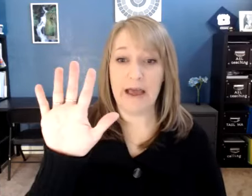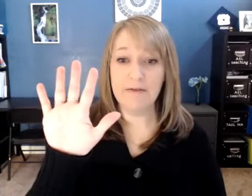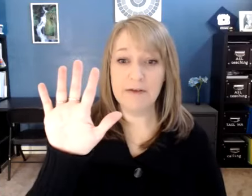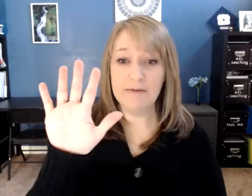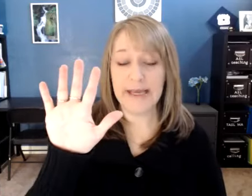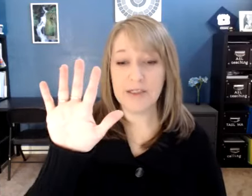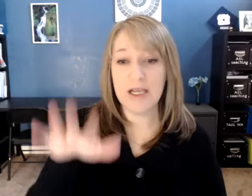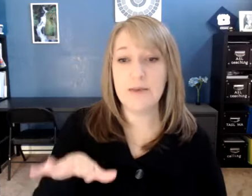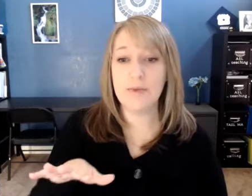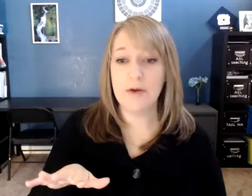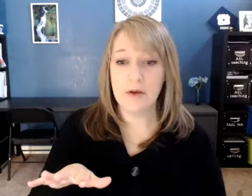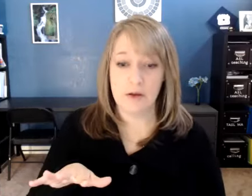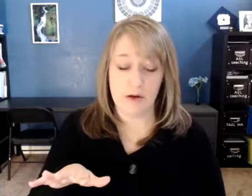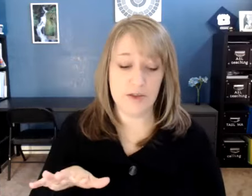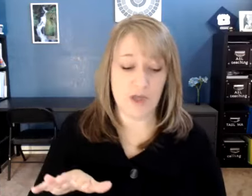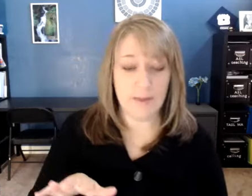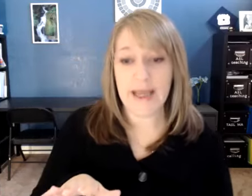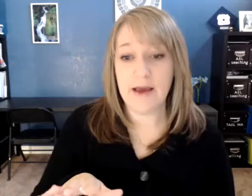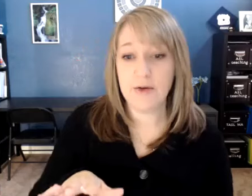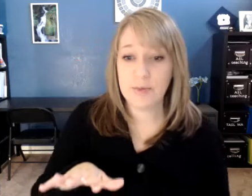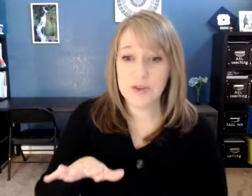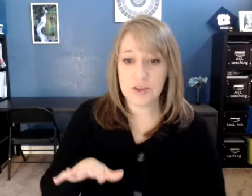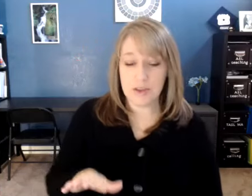5 hand shape. On your dominant hand, put your